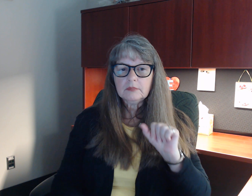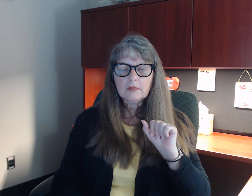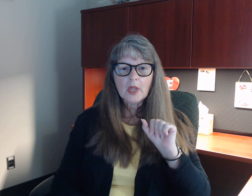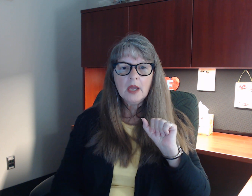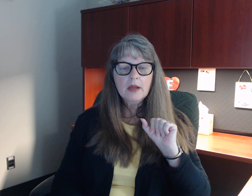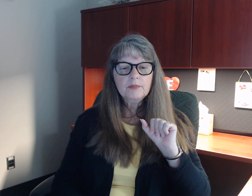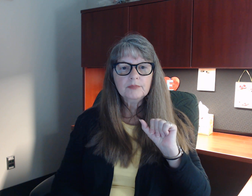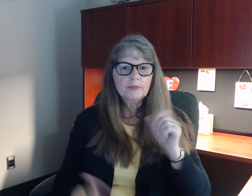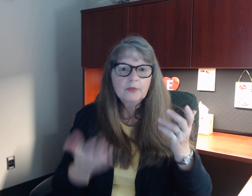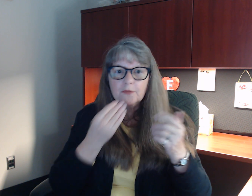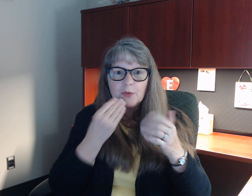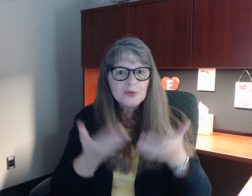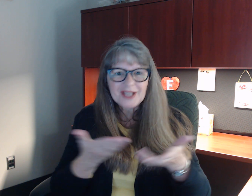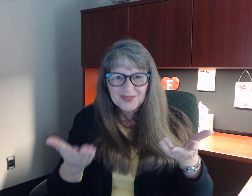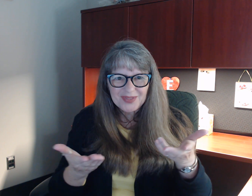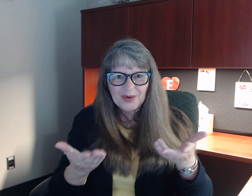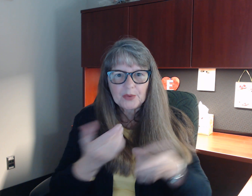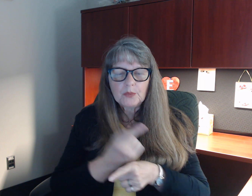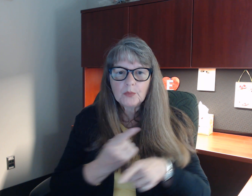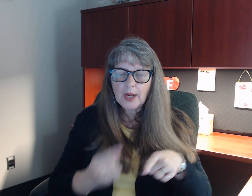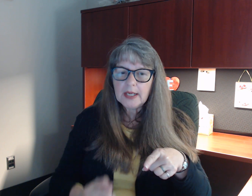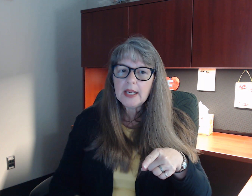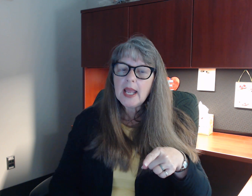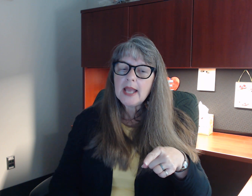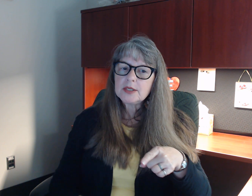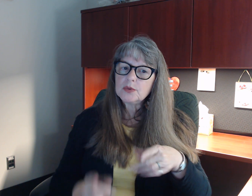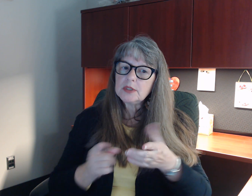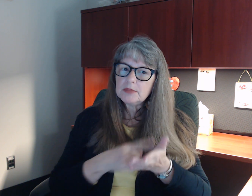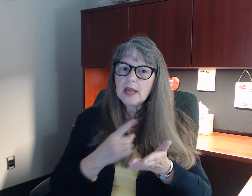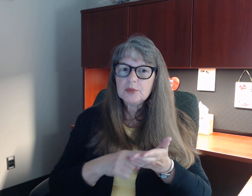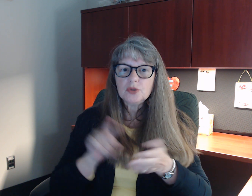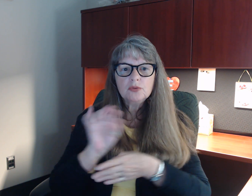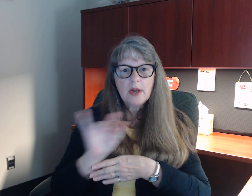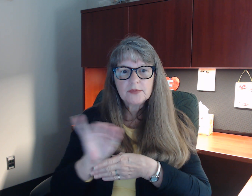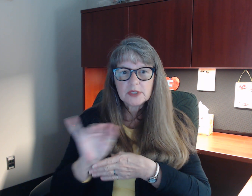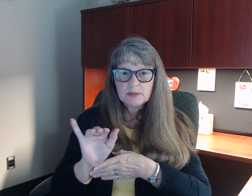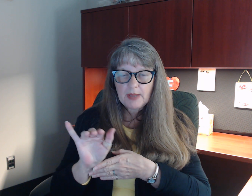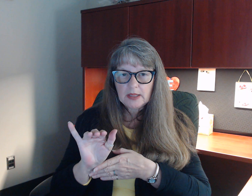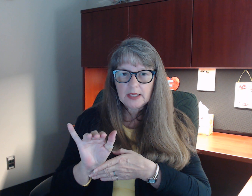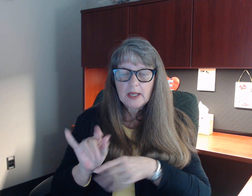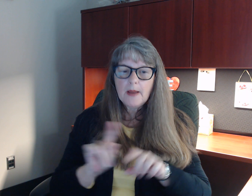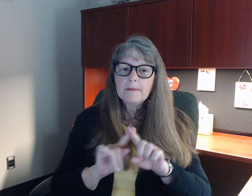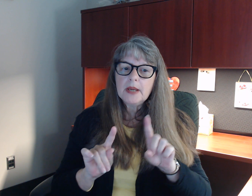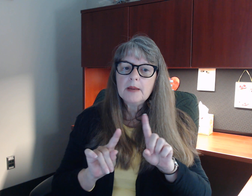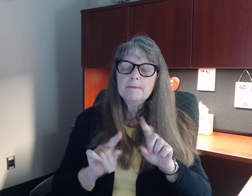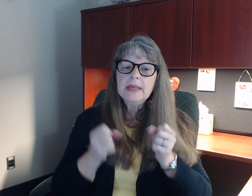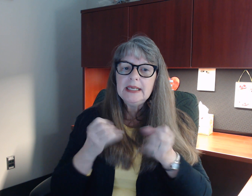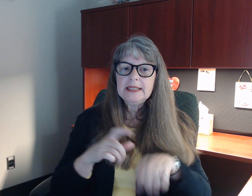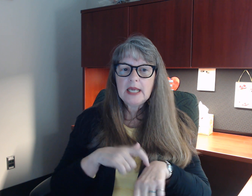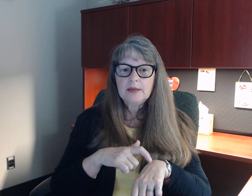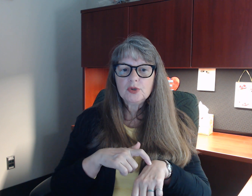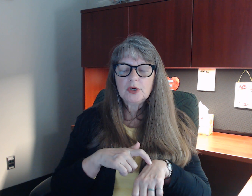um, foods out there, right? And so sometimes you do have to spell it. But many times you can